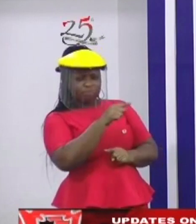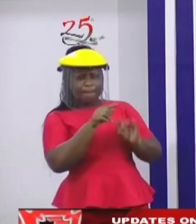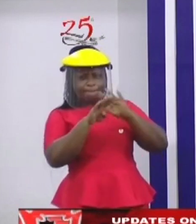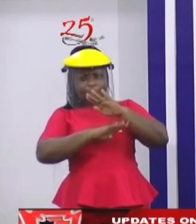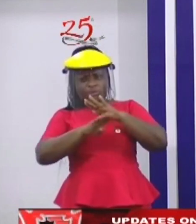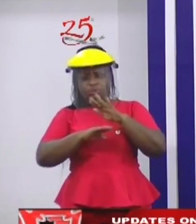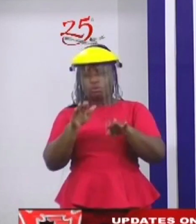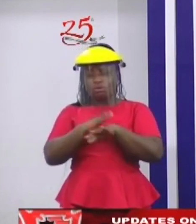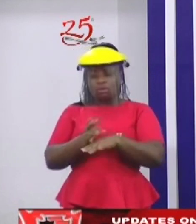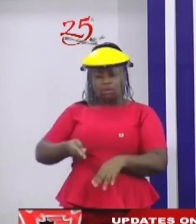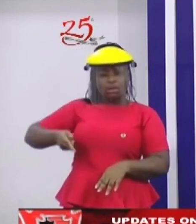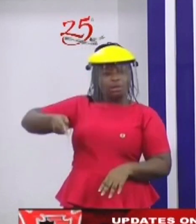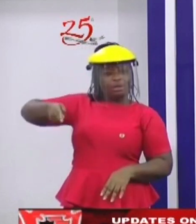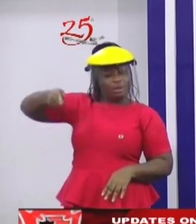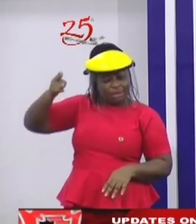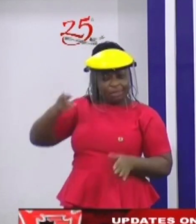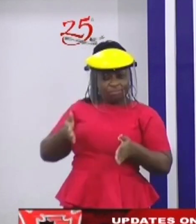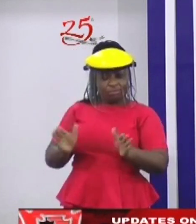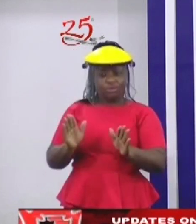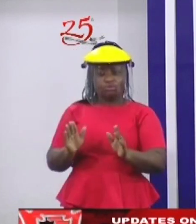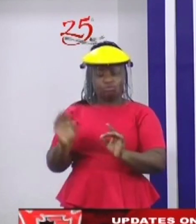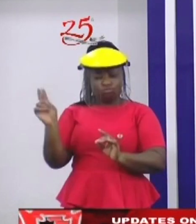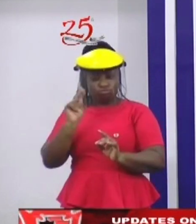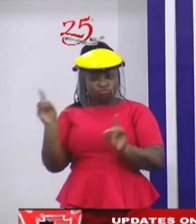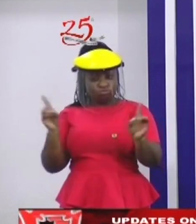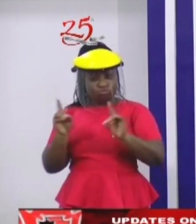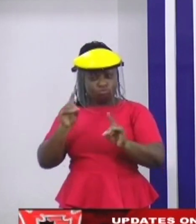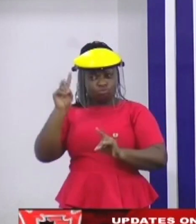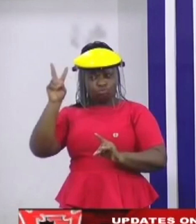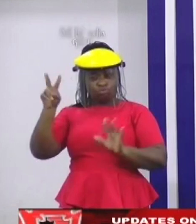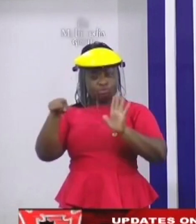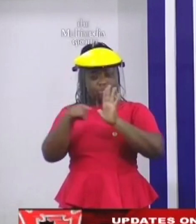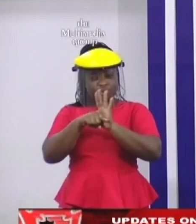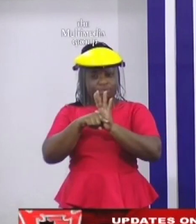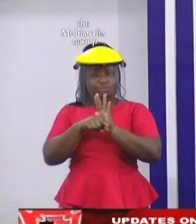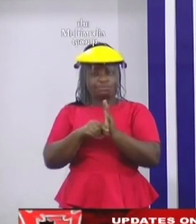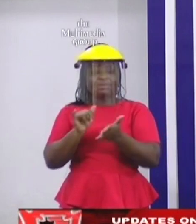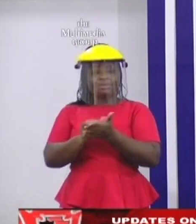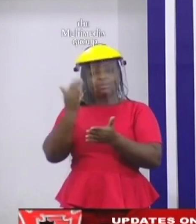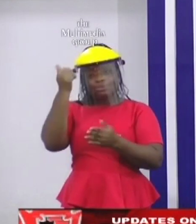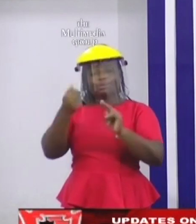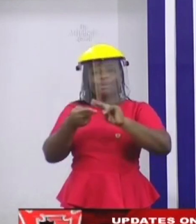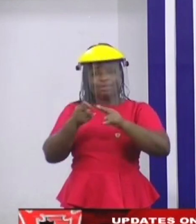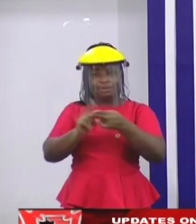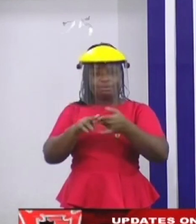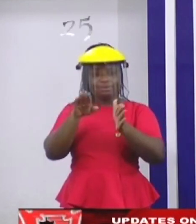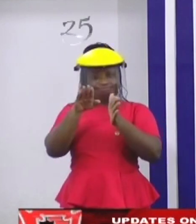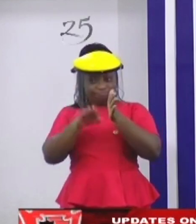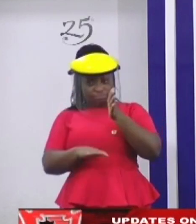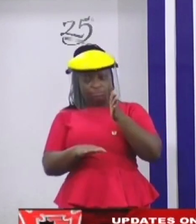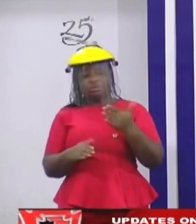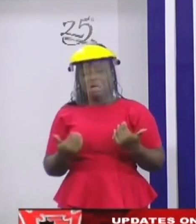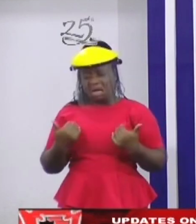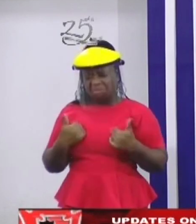standard of doing 2 consecutive negatives, it seems to keep our numbers down. We have done